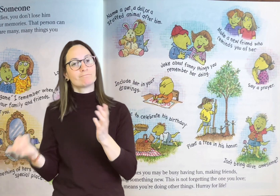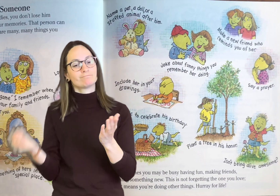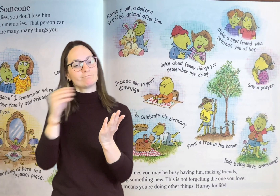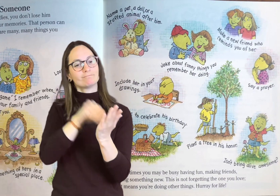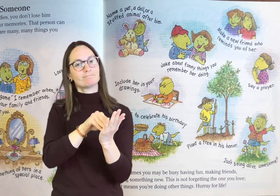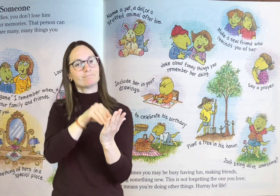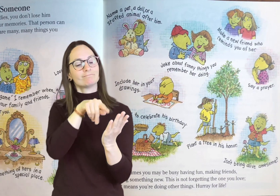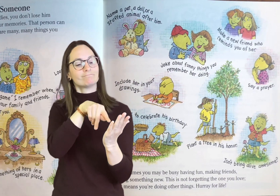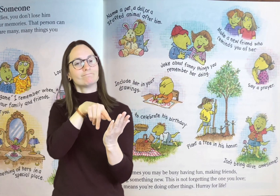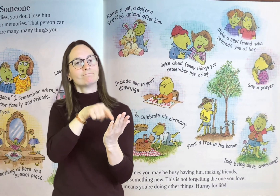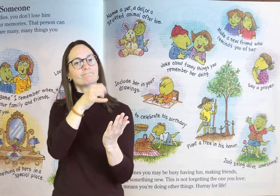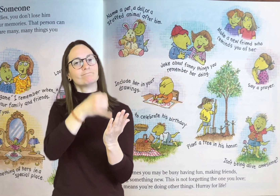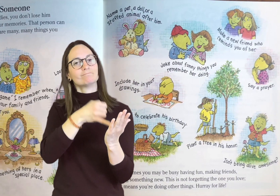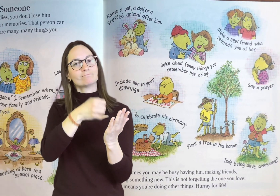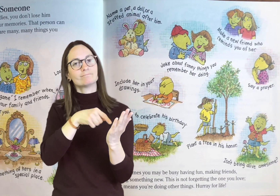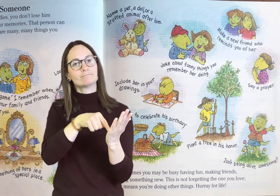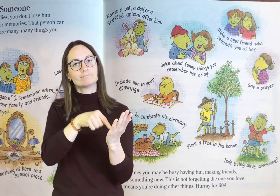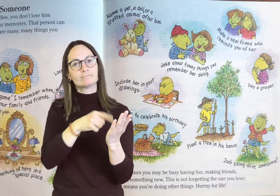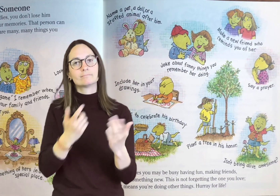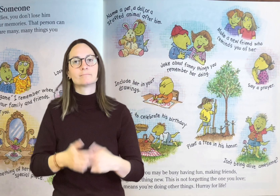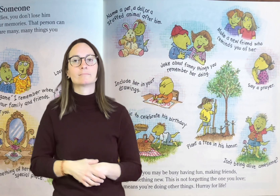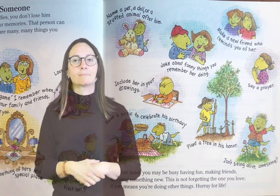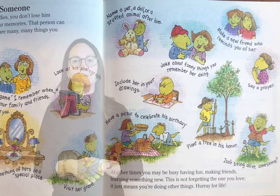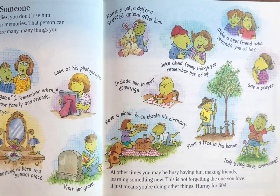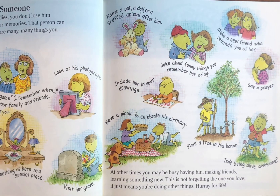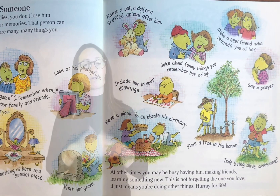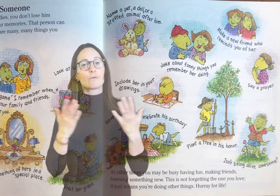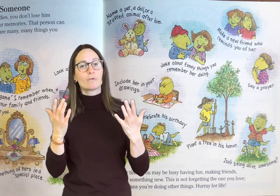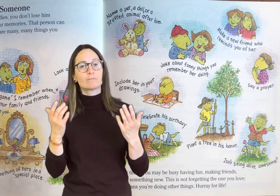Include her in your drawings.